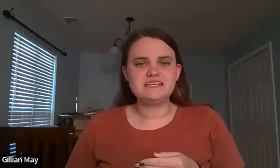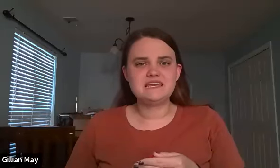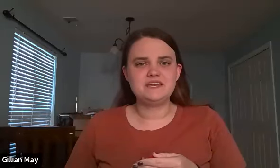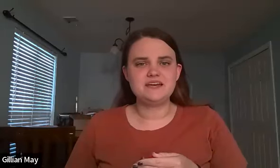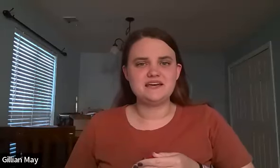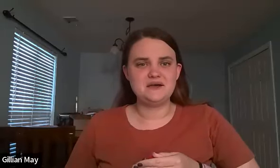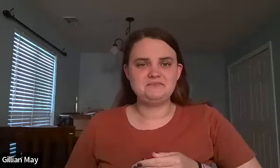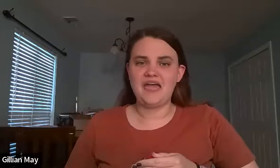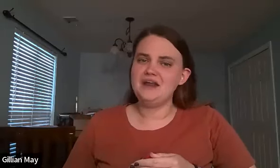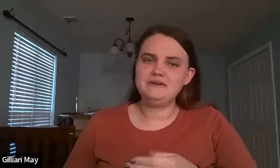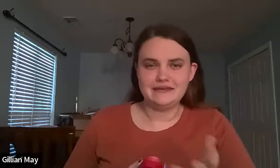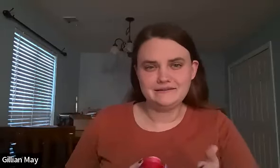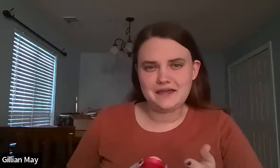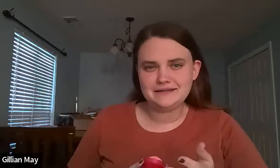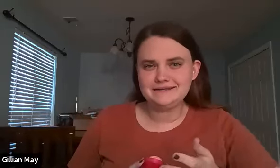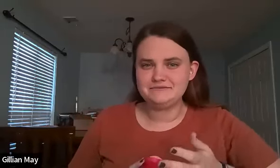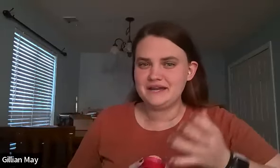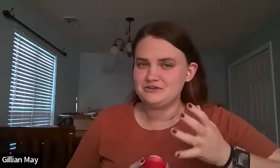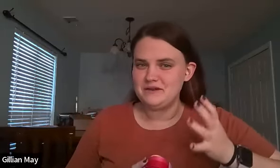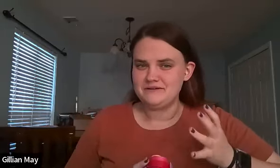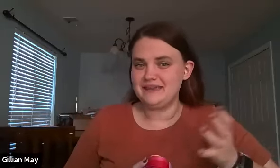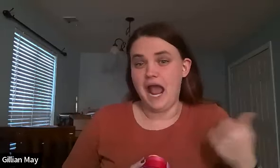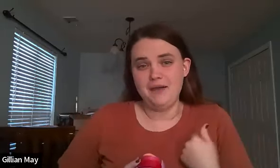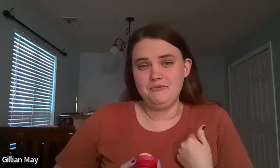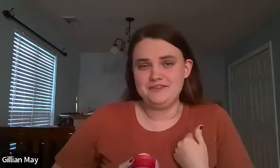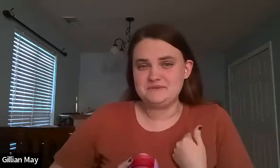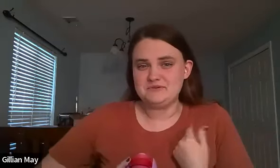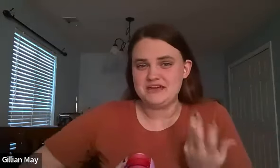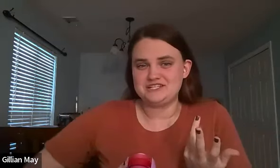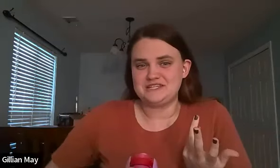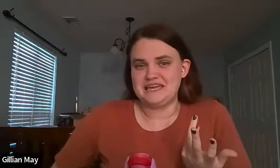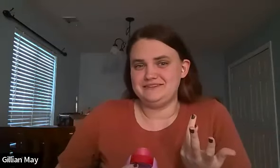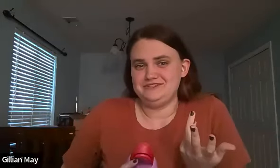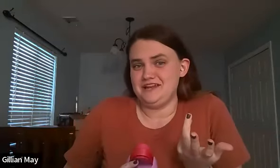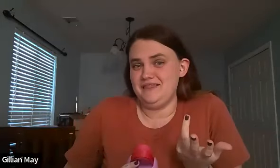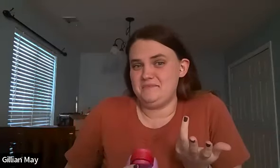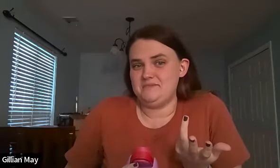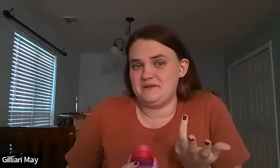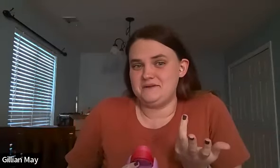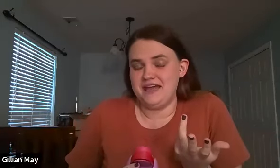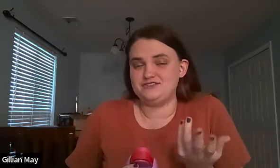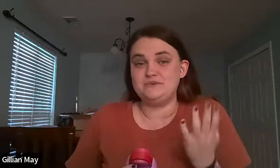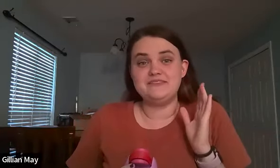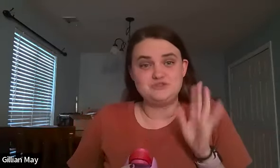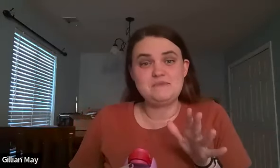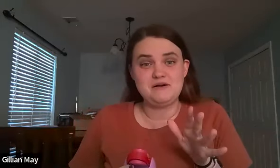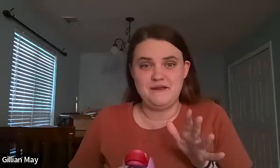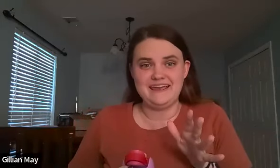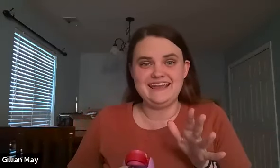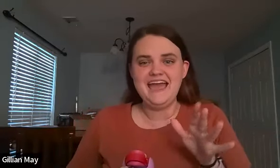thing because I don't get a lot of my doorbell ringing. I'm one of those people that's just like there's just not a lot of people coming to my house. So when the doorbell rang,